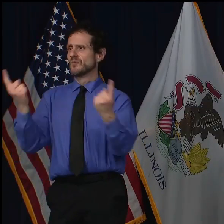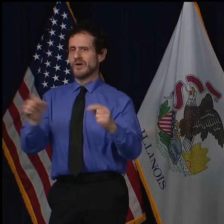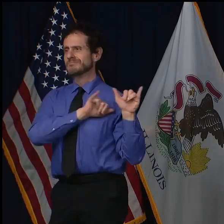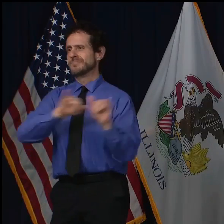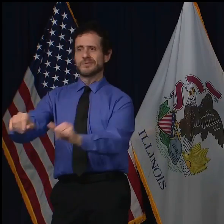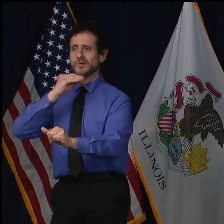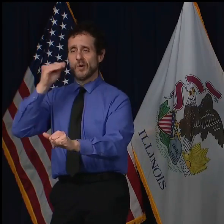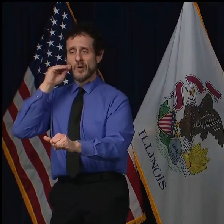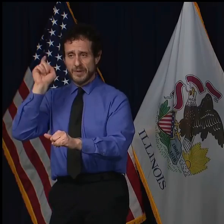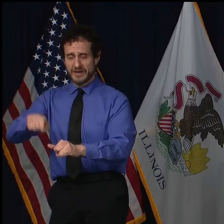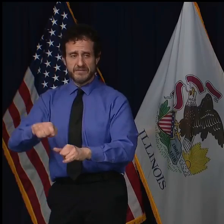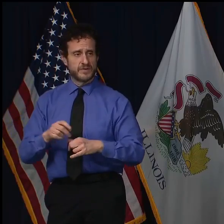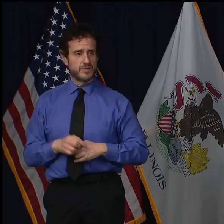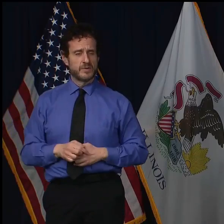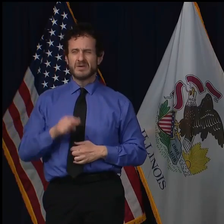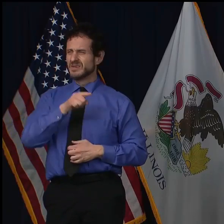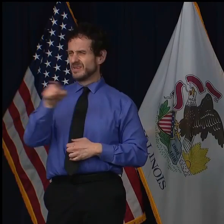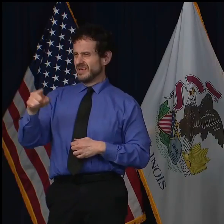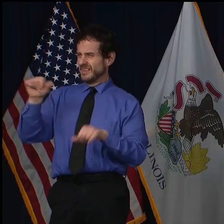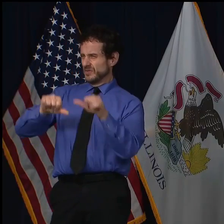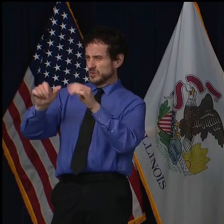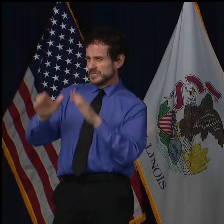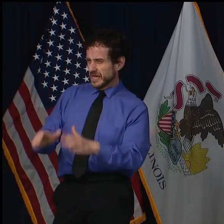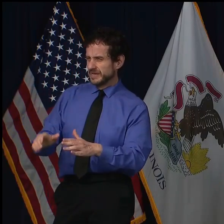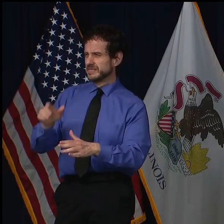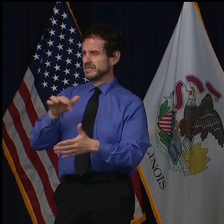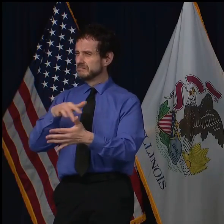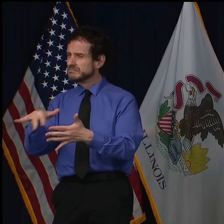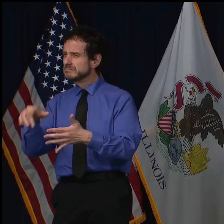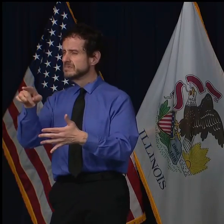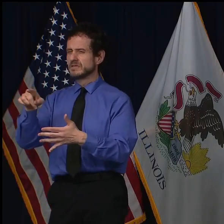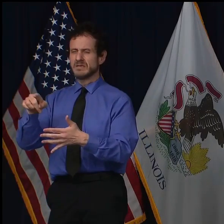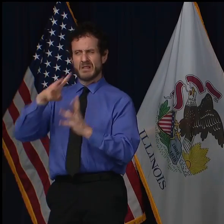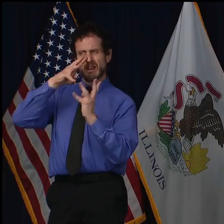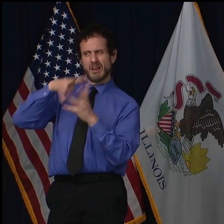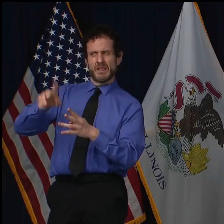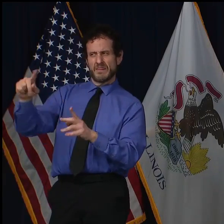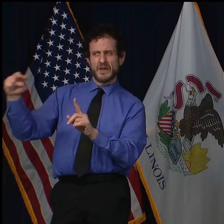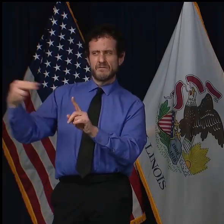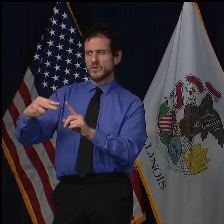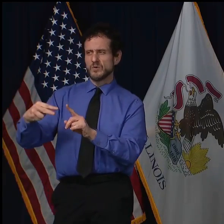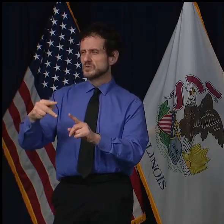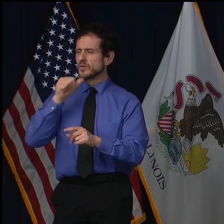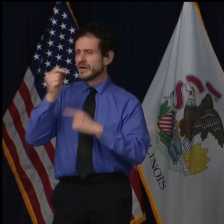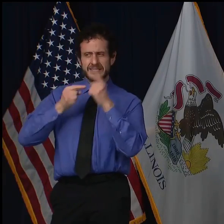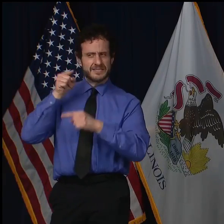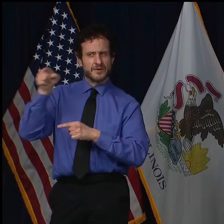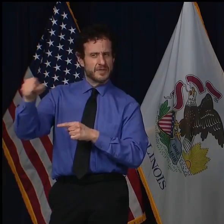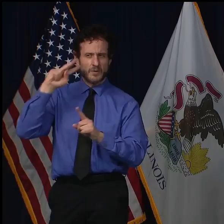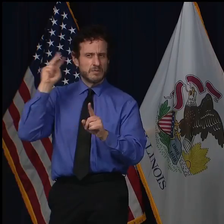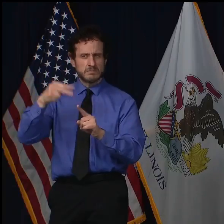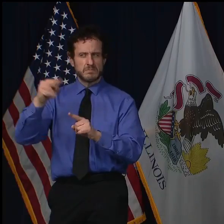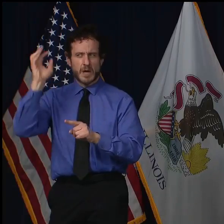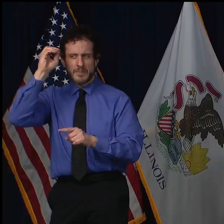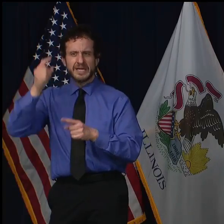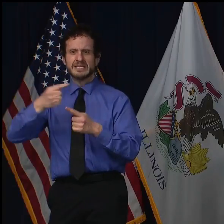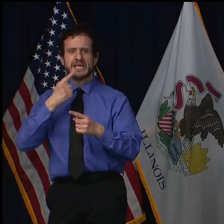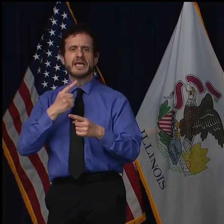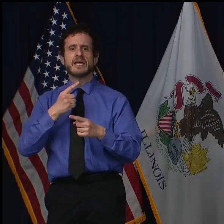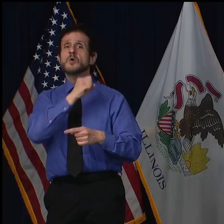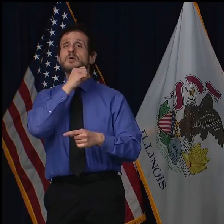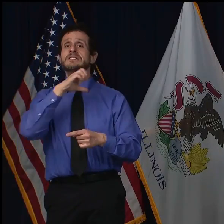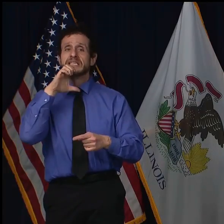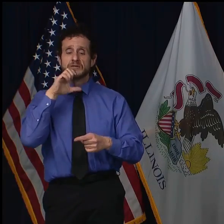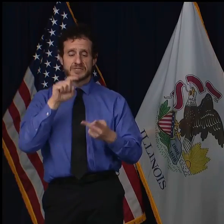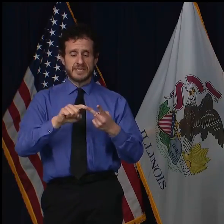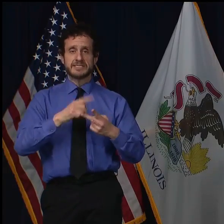Have you reviewed the work of these scientists and academics and dismissed their views, or simply chosen not to consider them? I've considered